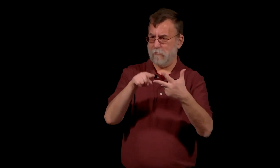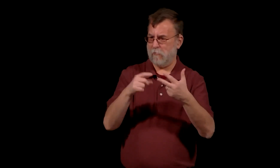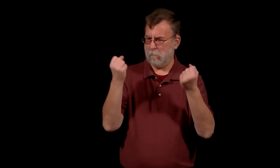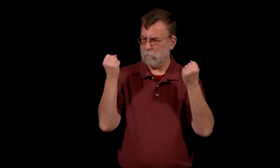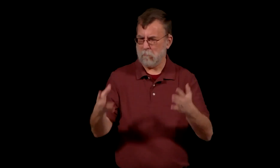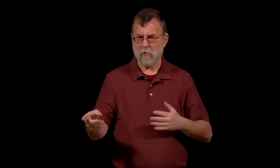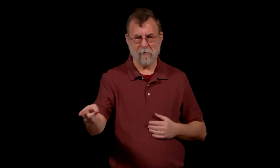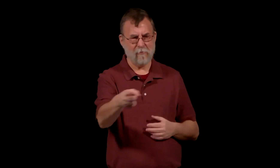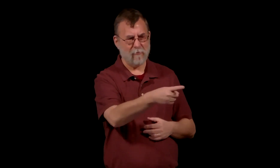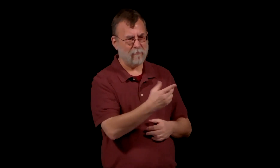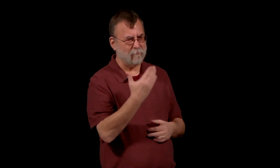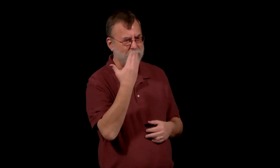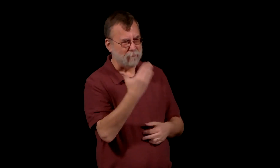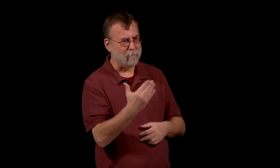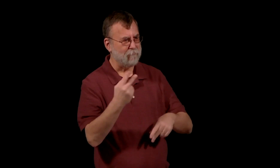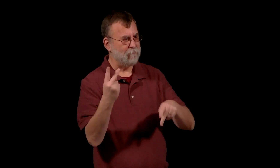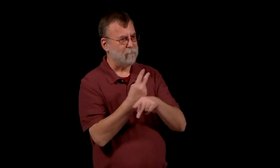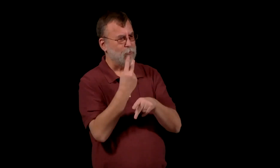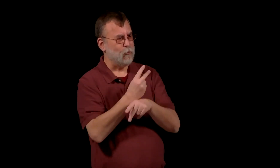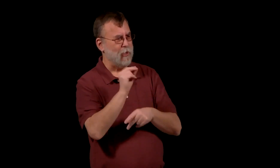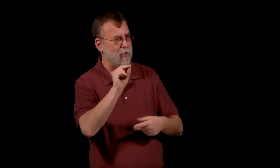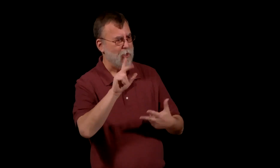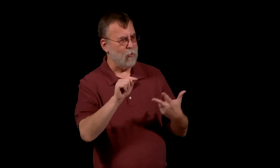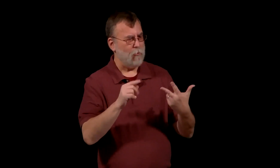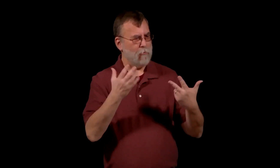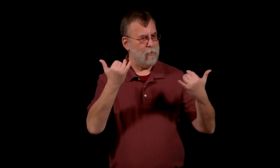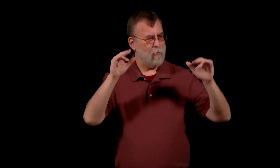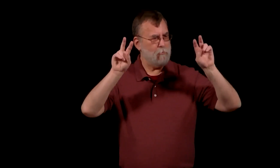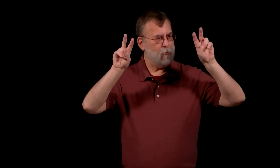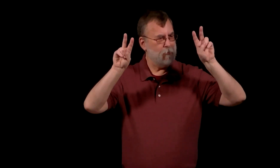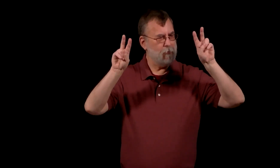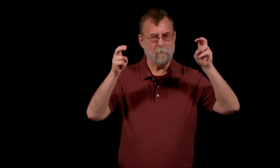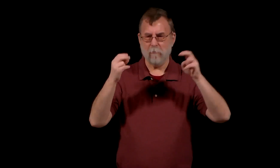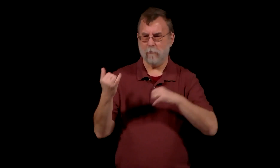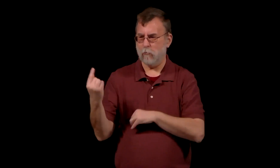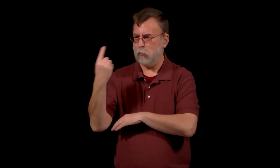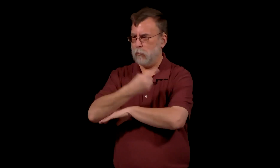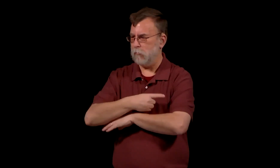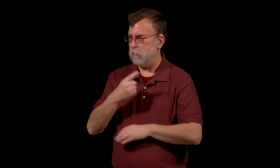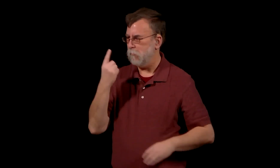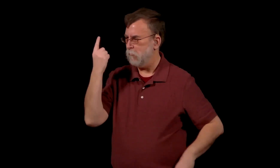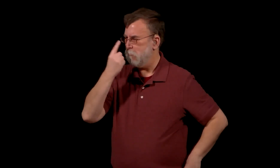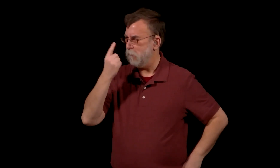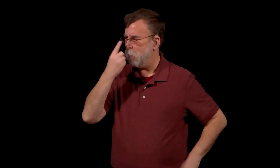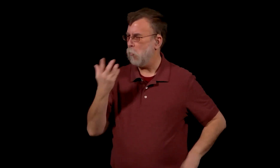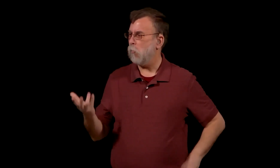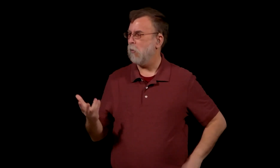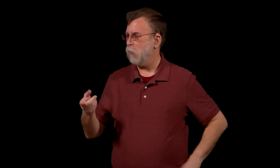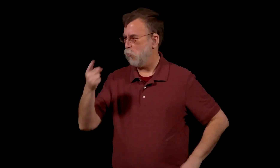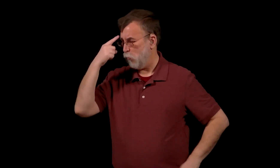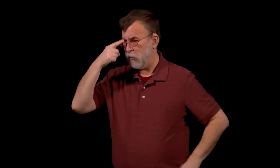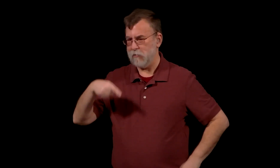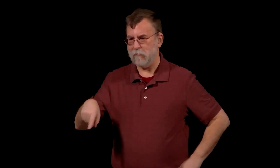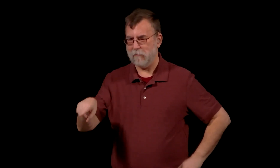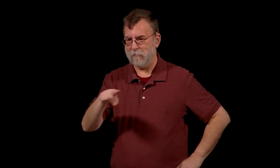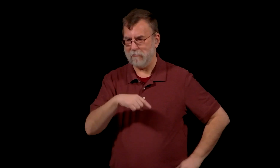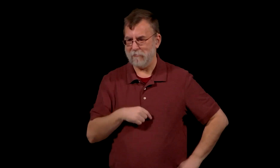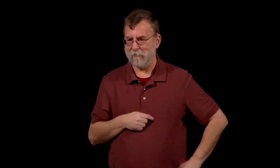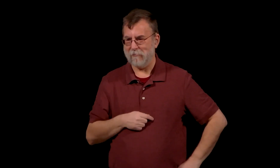Now, these three pictures, many of you had really good responses. You've probably figured out the theme to today's sermon. What do you think it